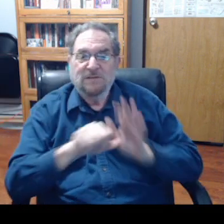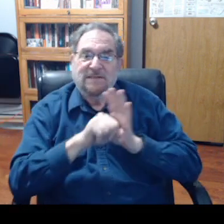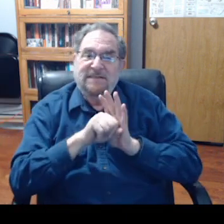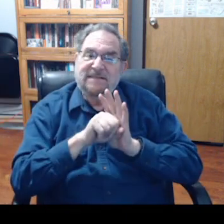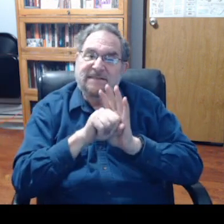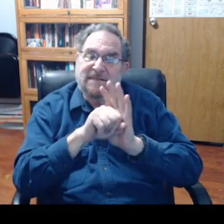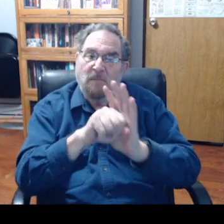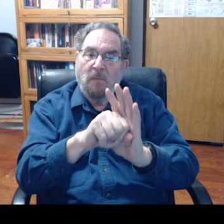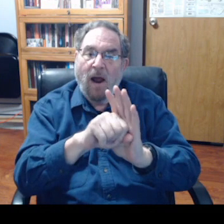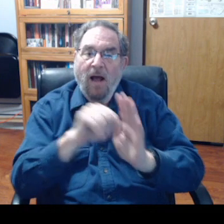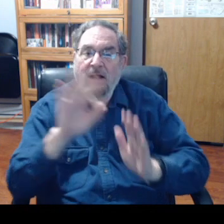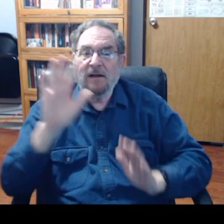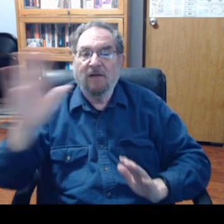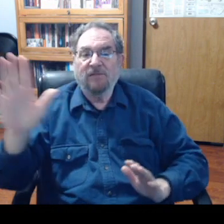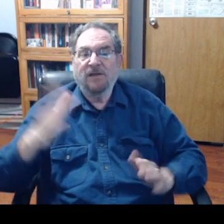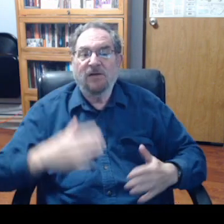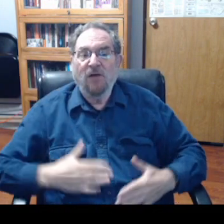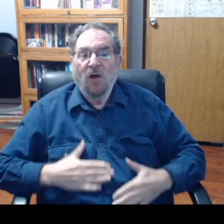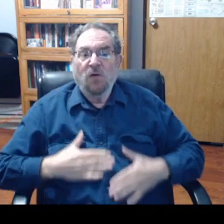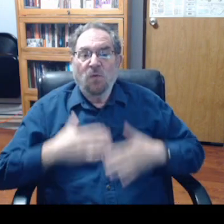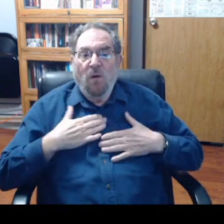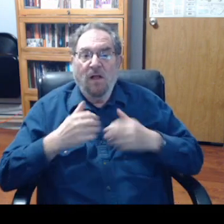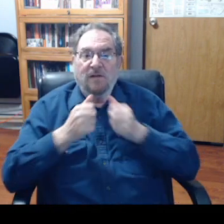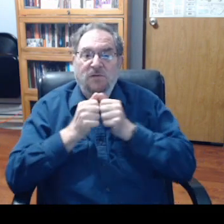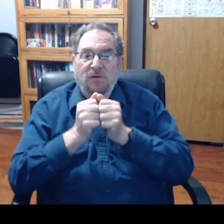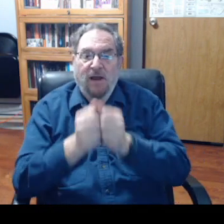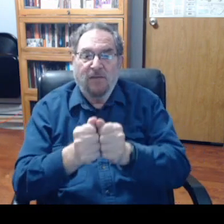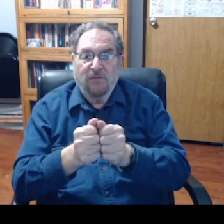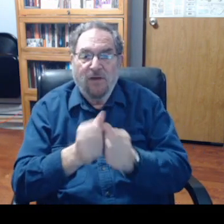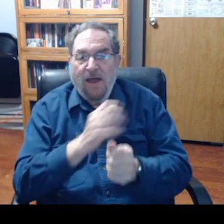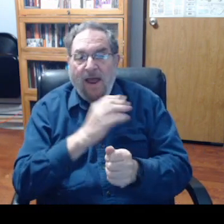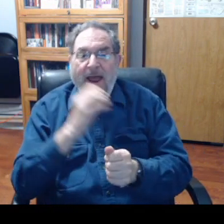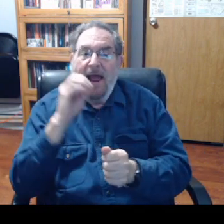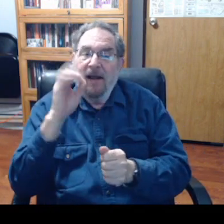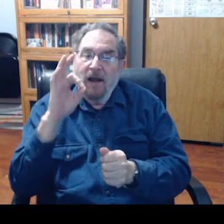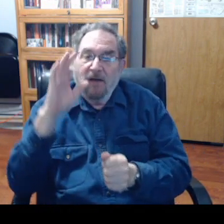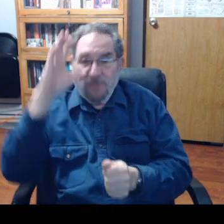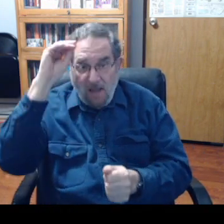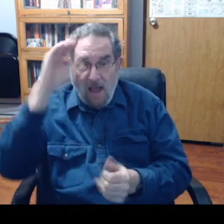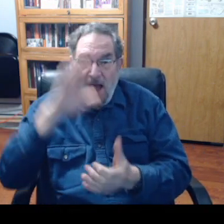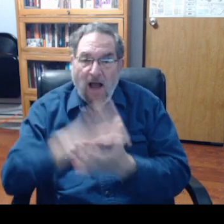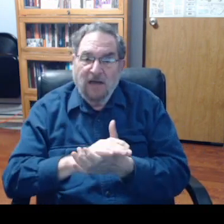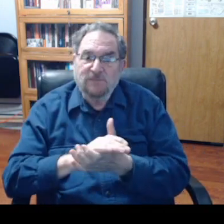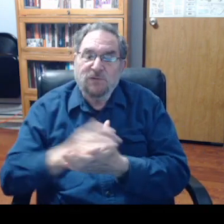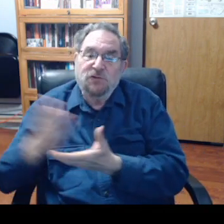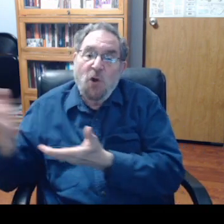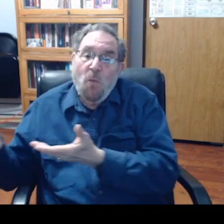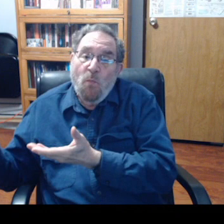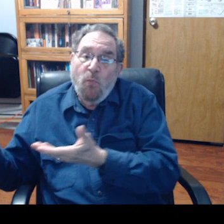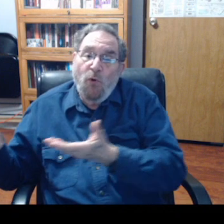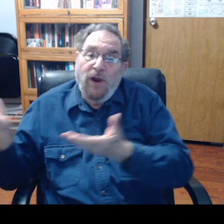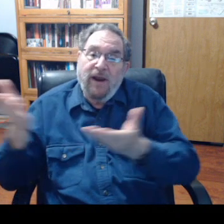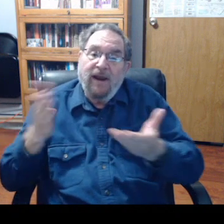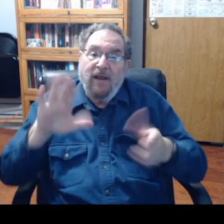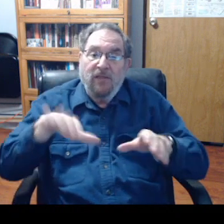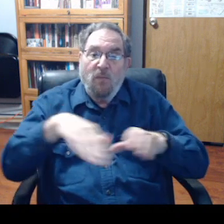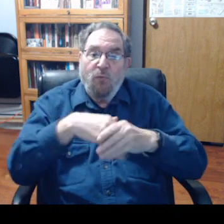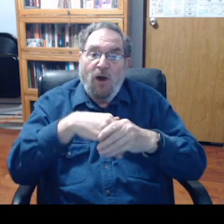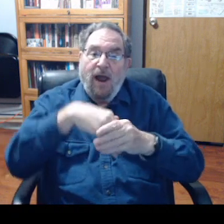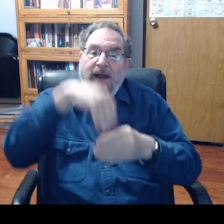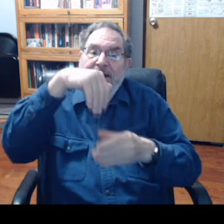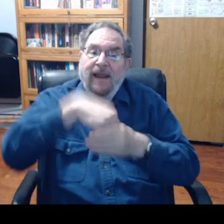four poles, symbolic of their dwelling together and of the husband bringing